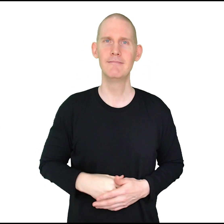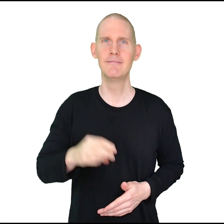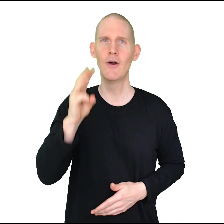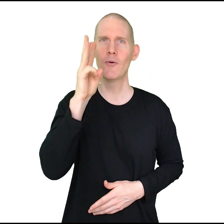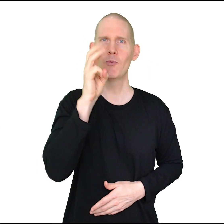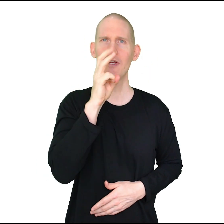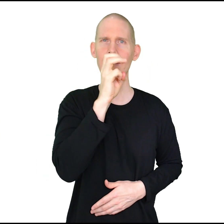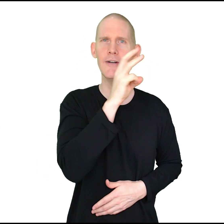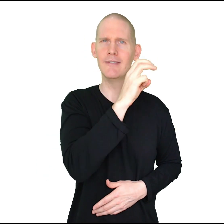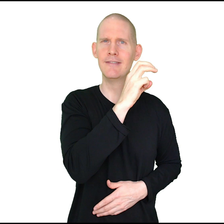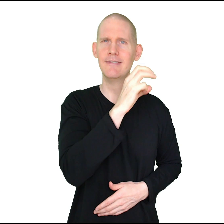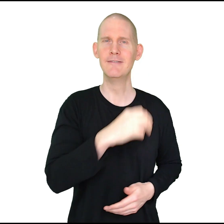Weird.